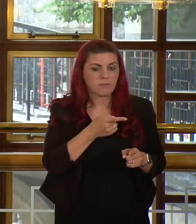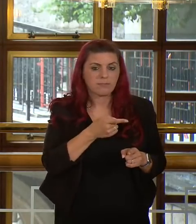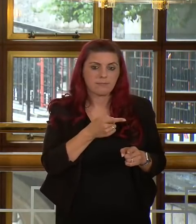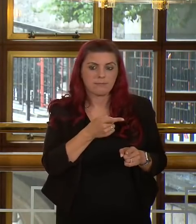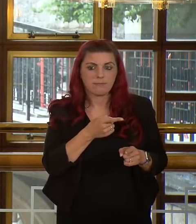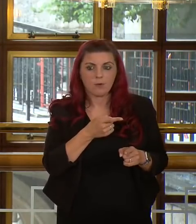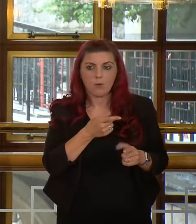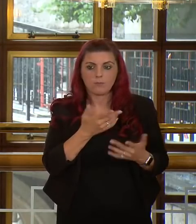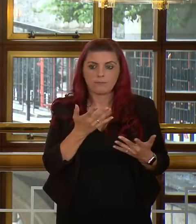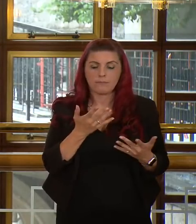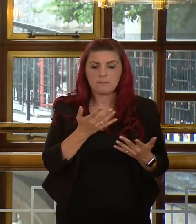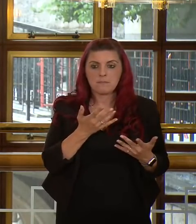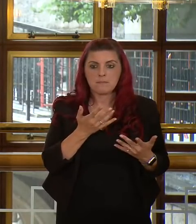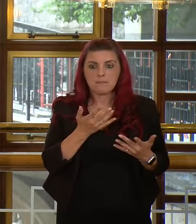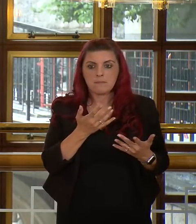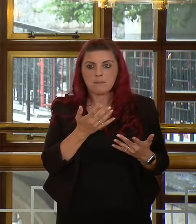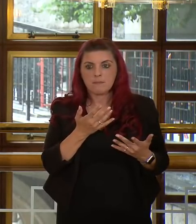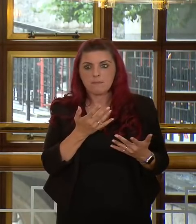it was,